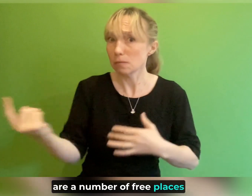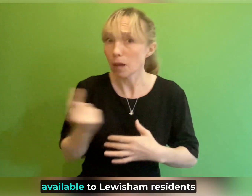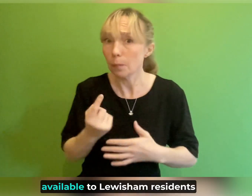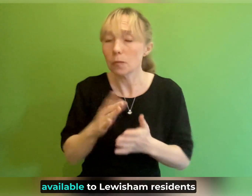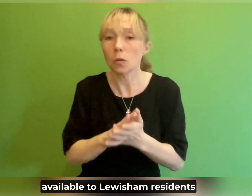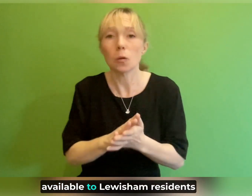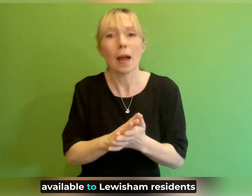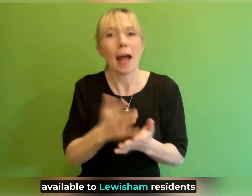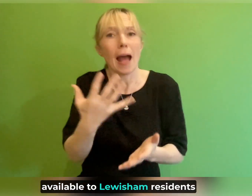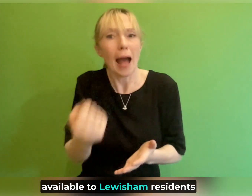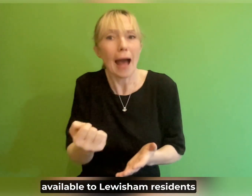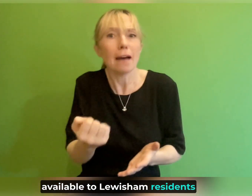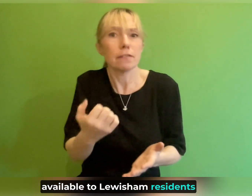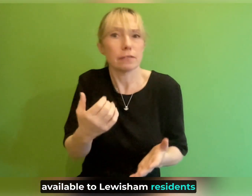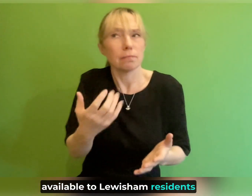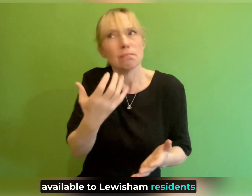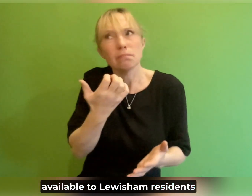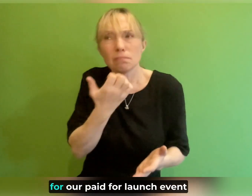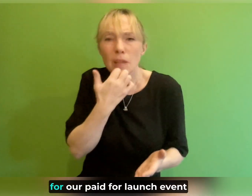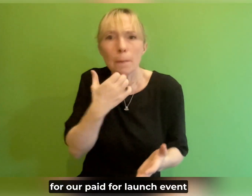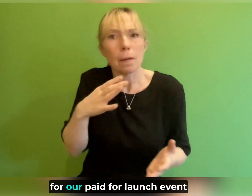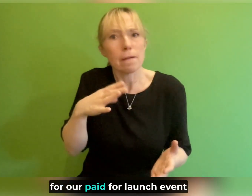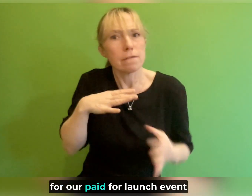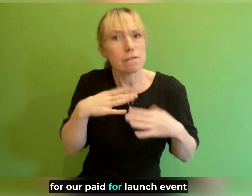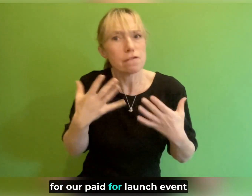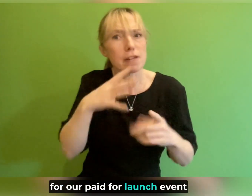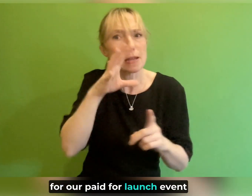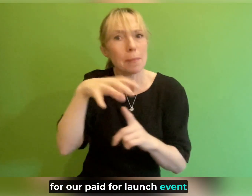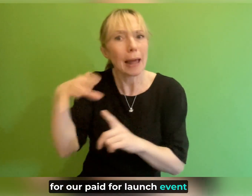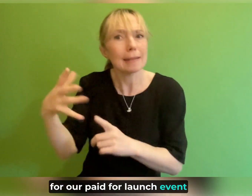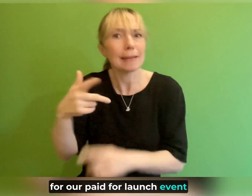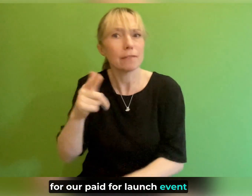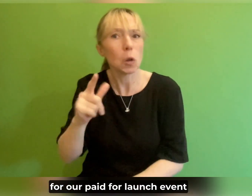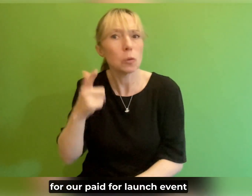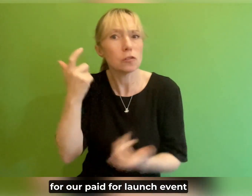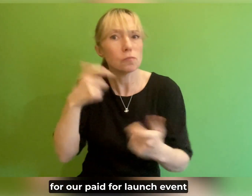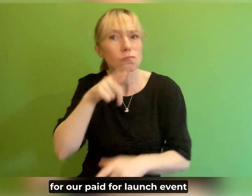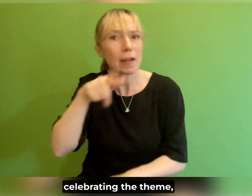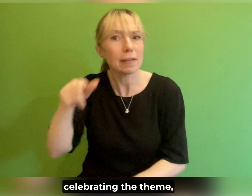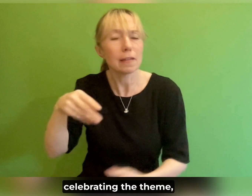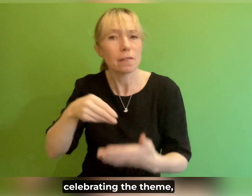free places available to Lewisham residents for our paid for launch event.